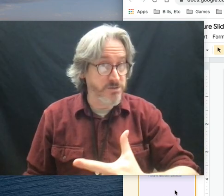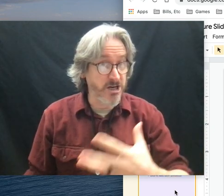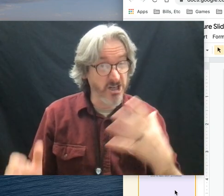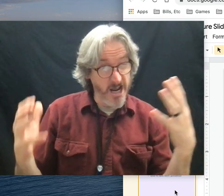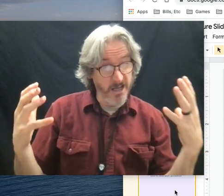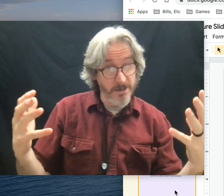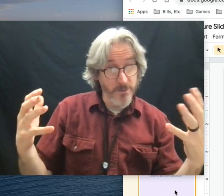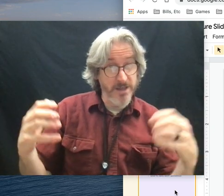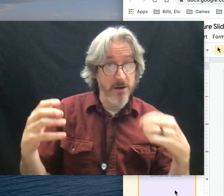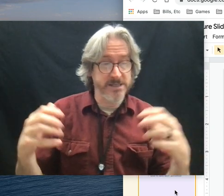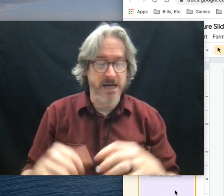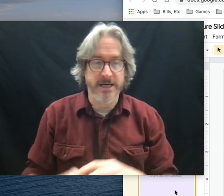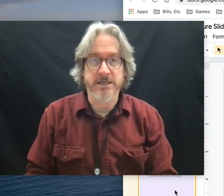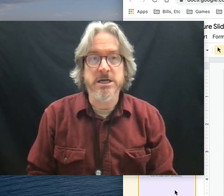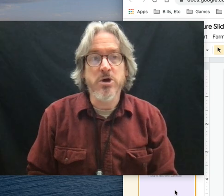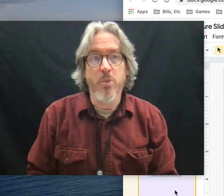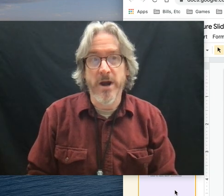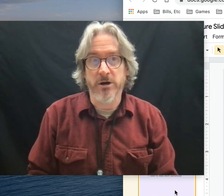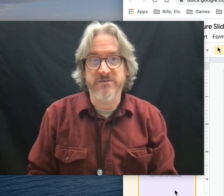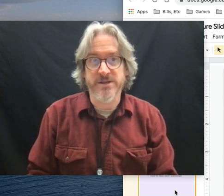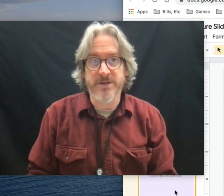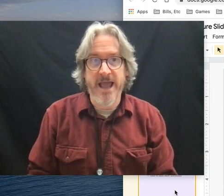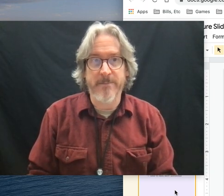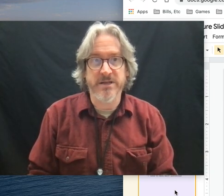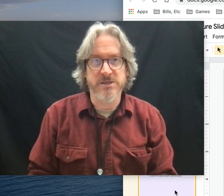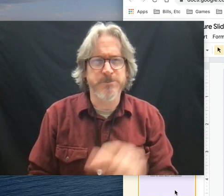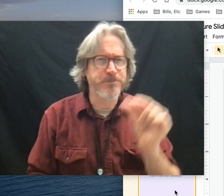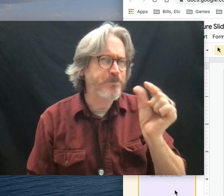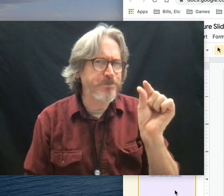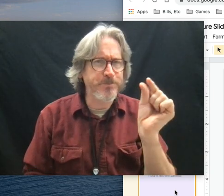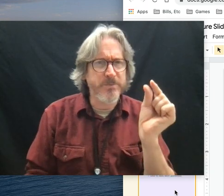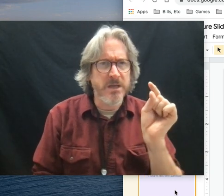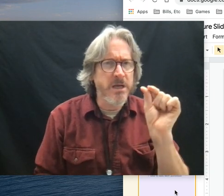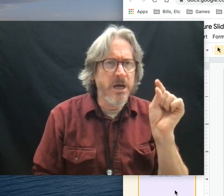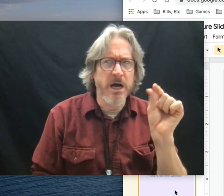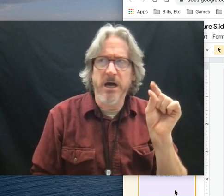facial expression and a little bit with how we sign it, where if something happens,